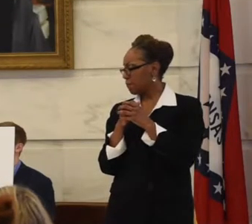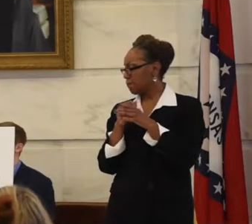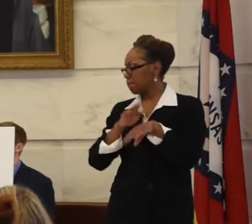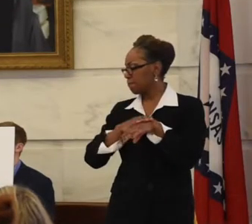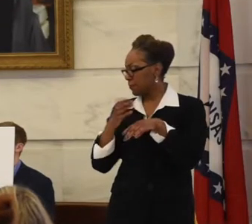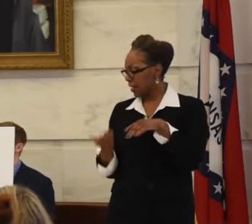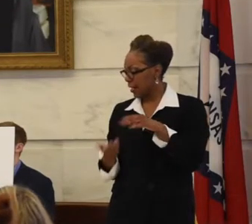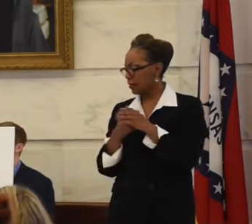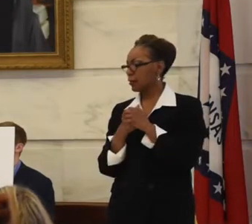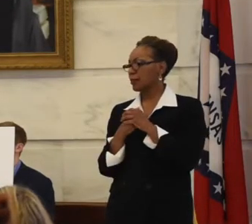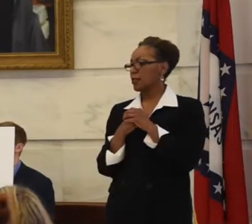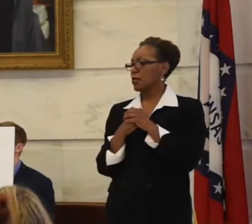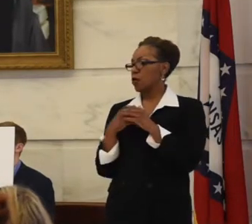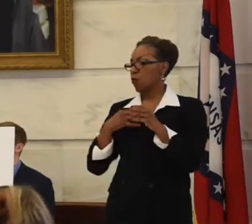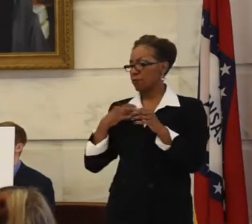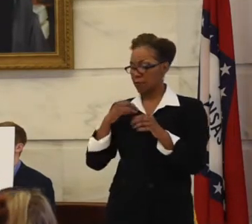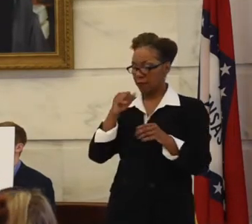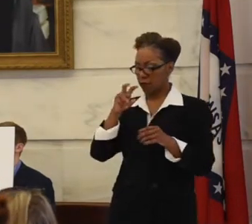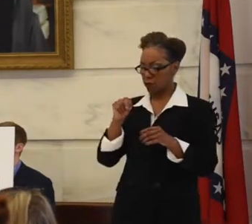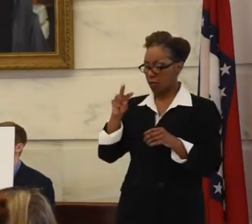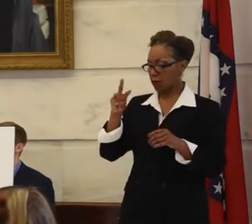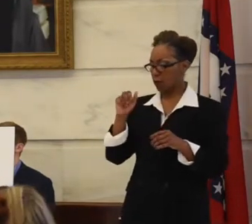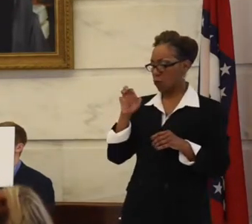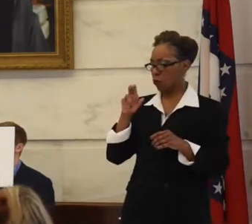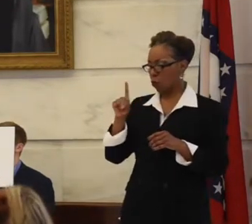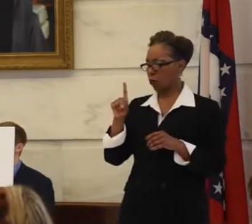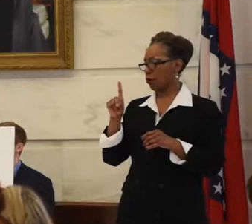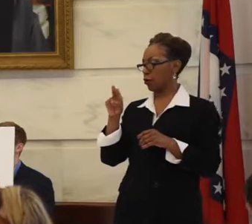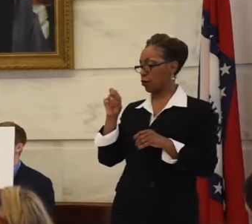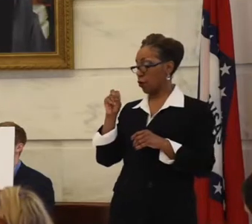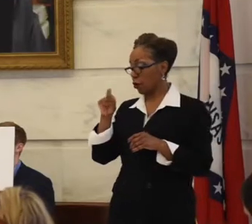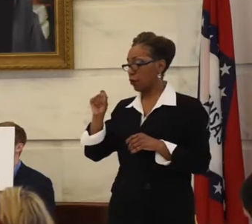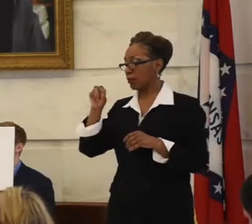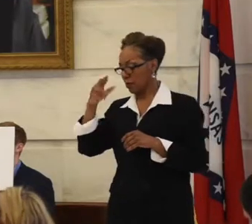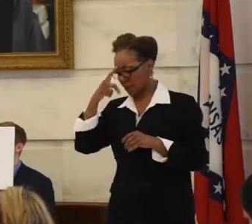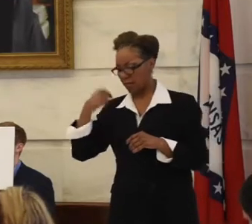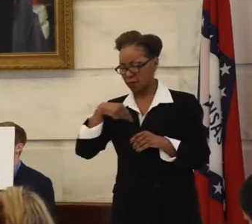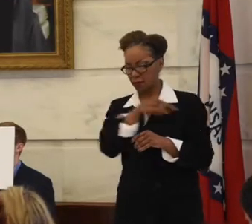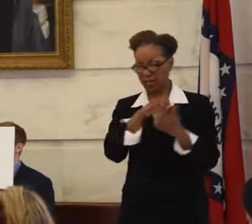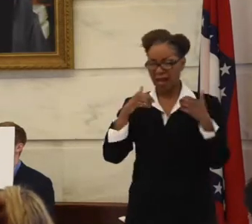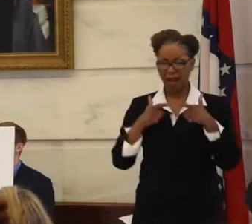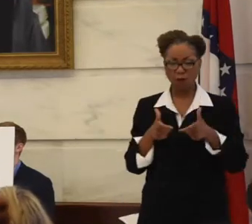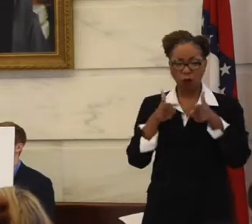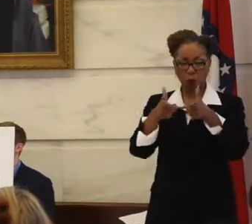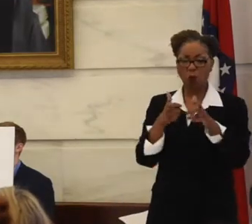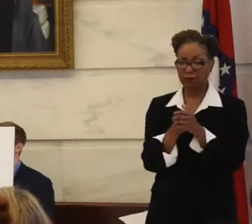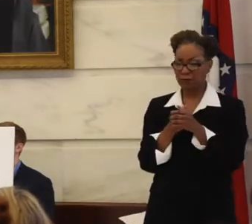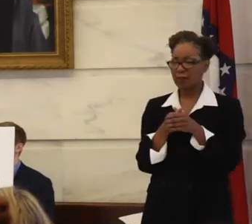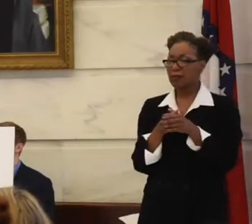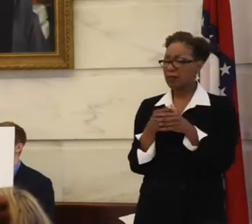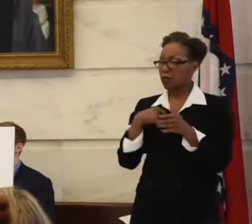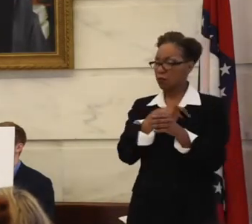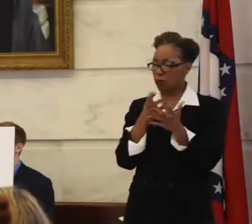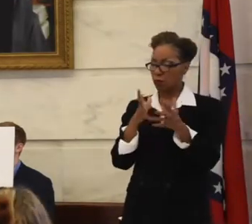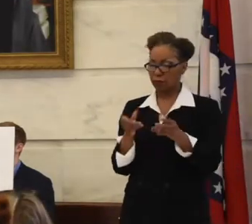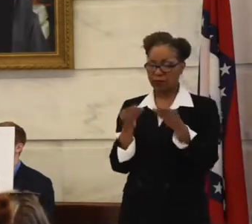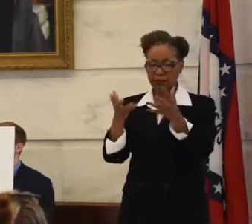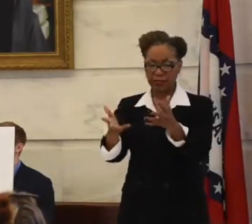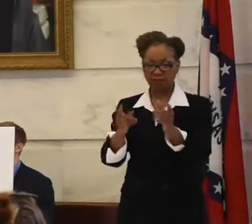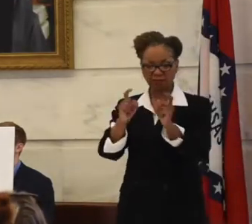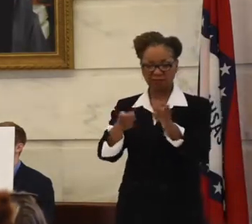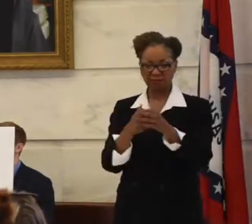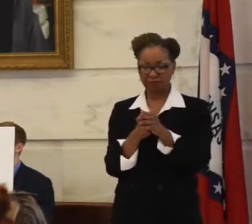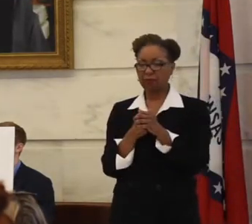John Walker Sr., because we have some citations and awards that we would like to issue.